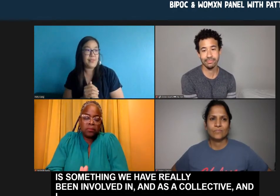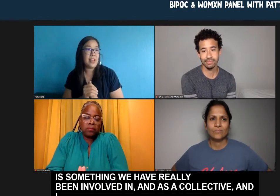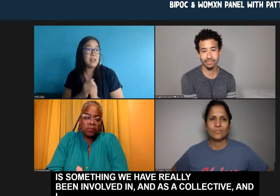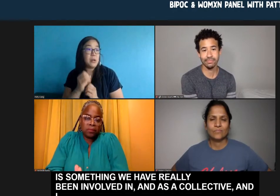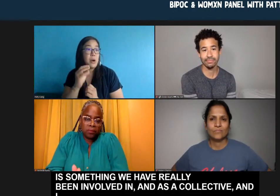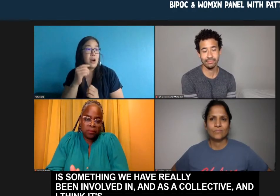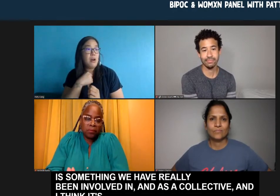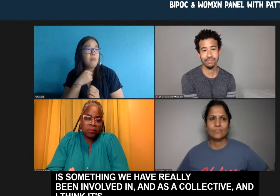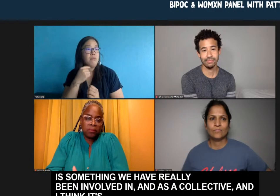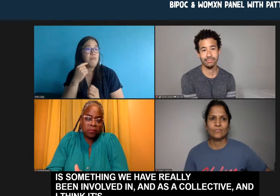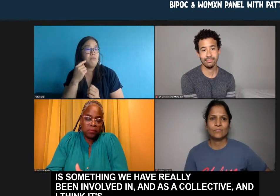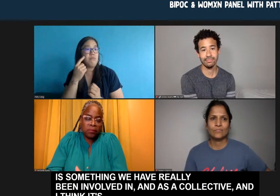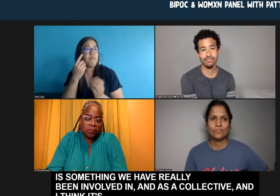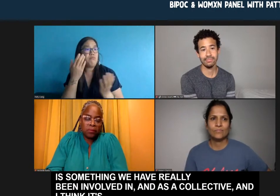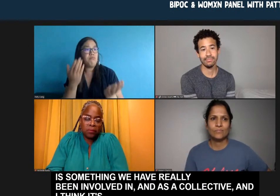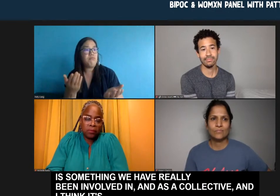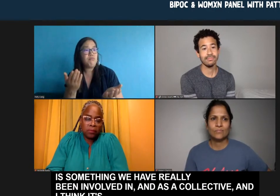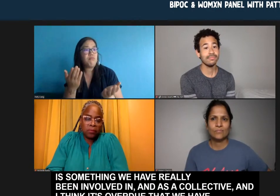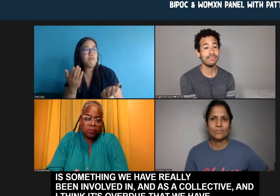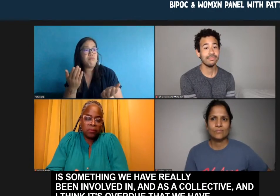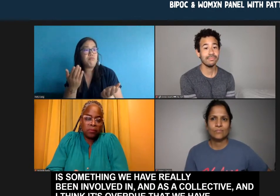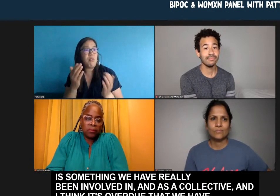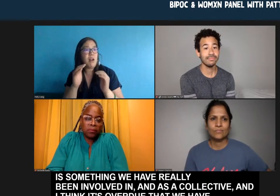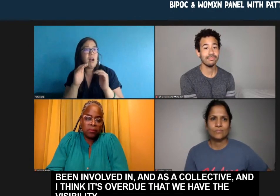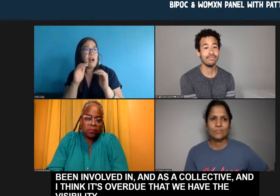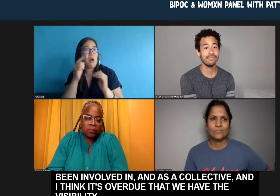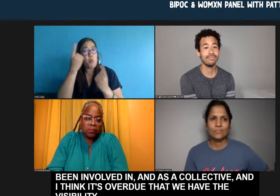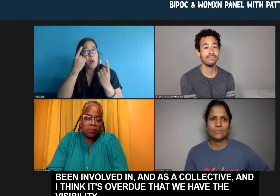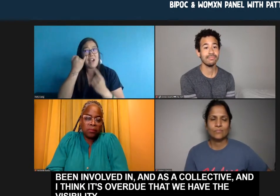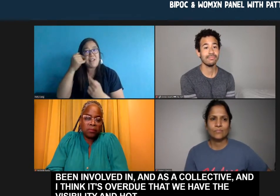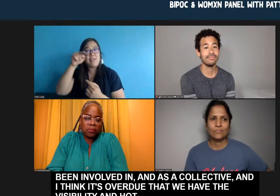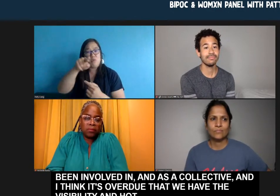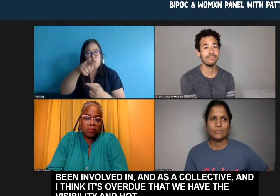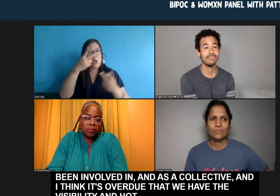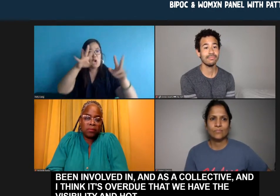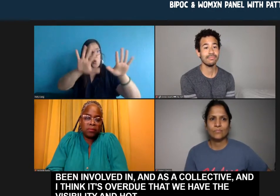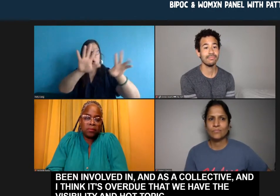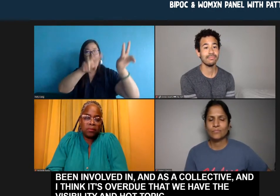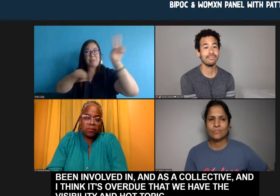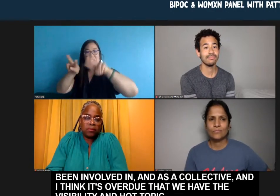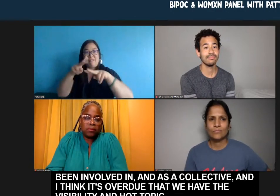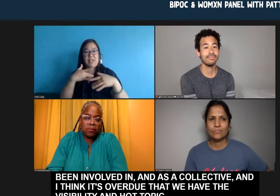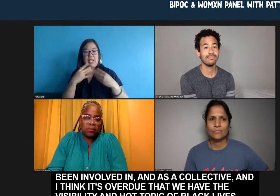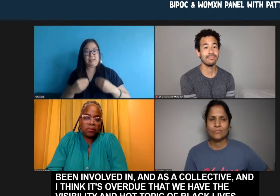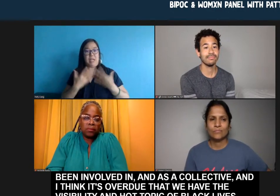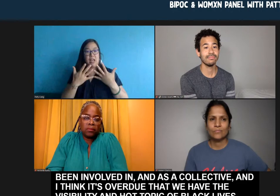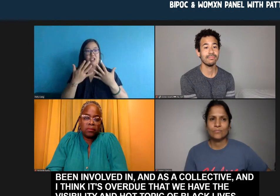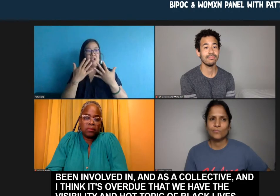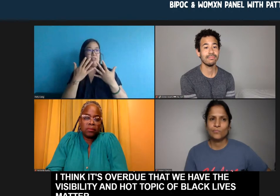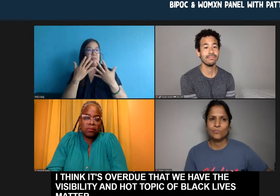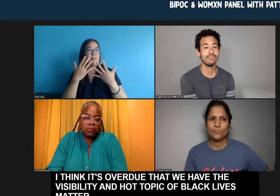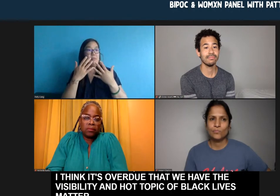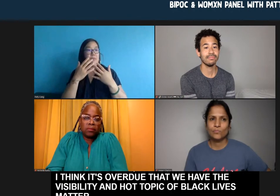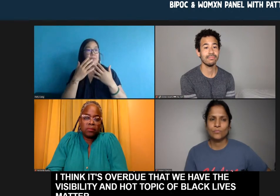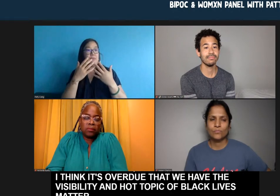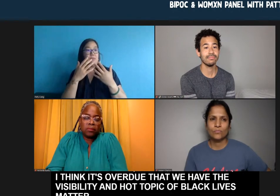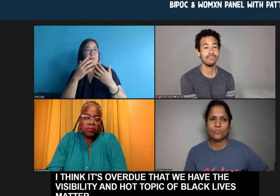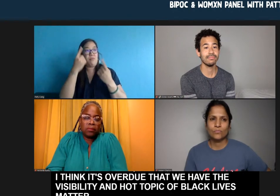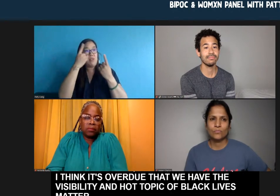have the hot topic of Black Lives Matter. And with what you've seen, what have you